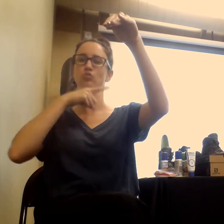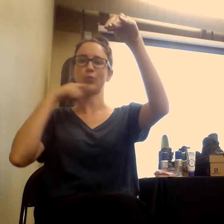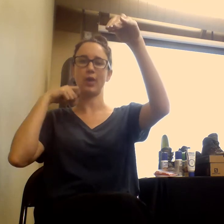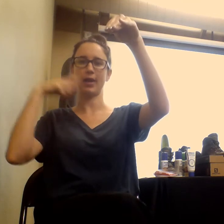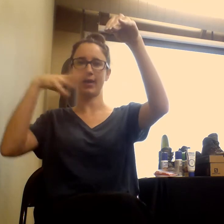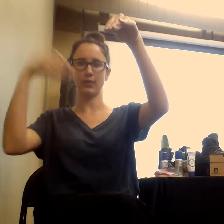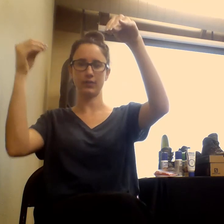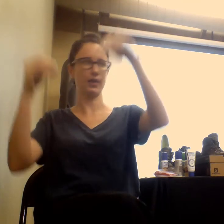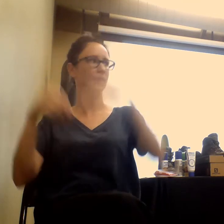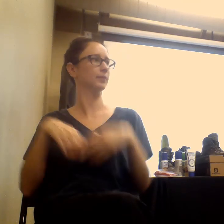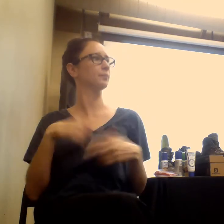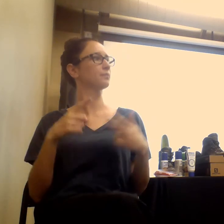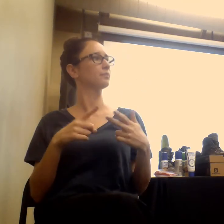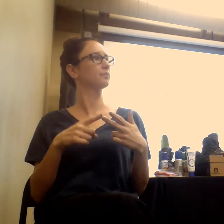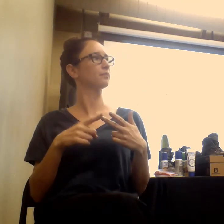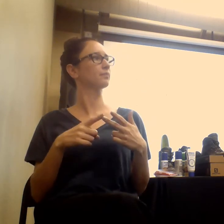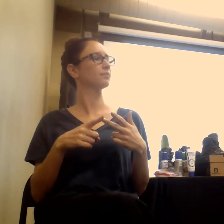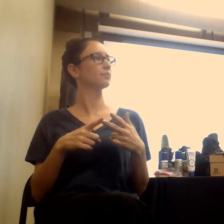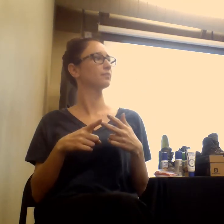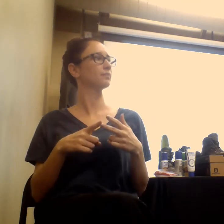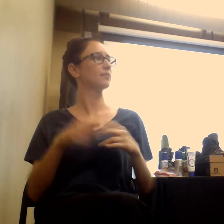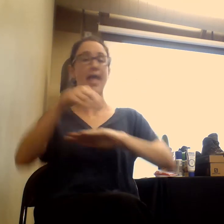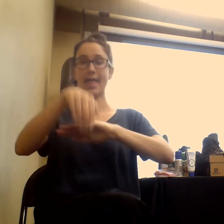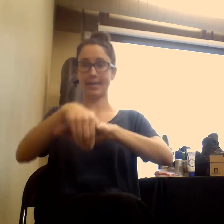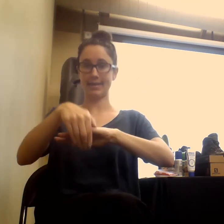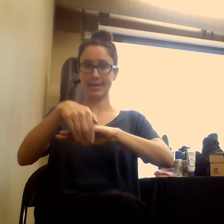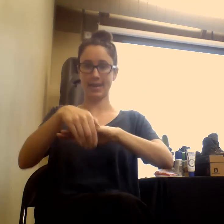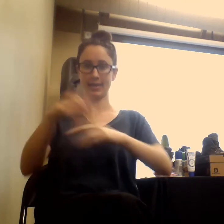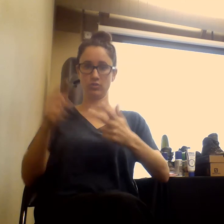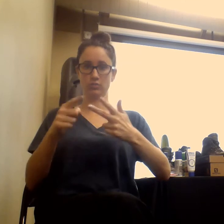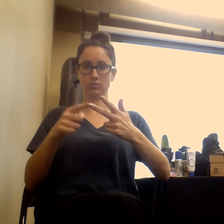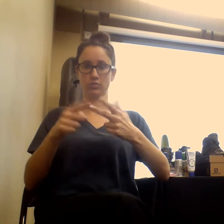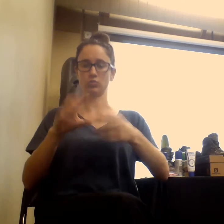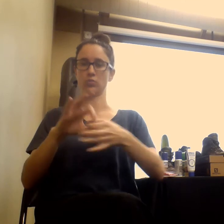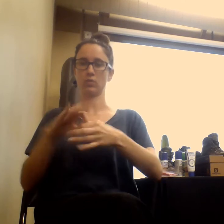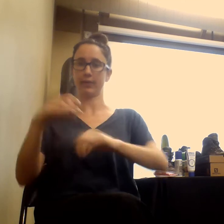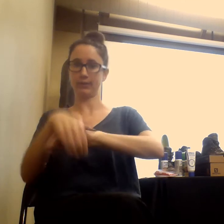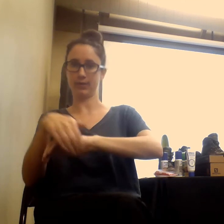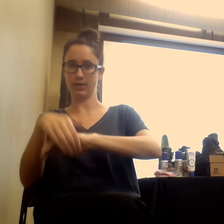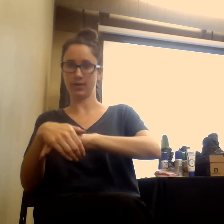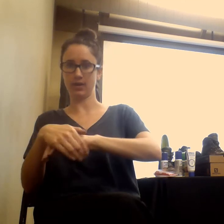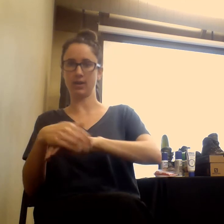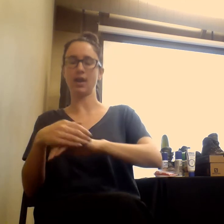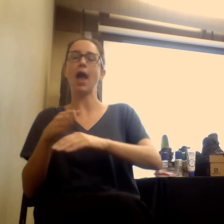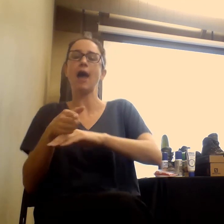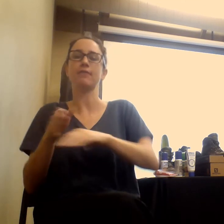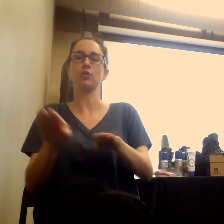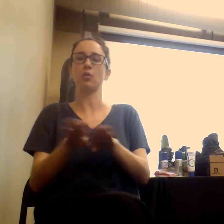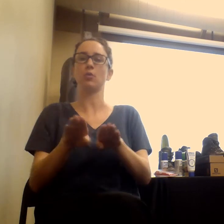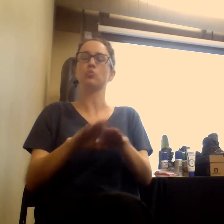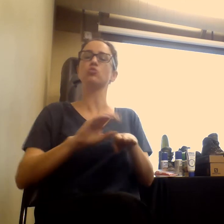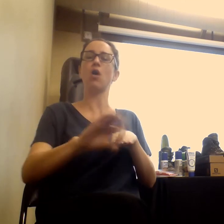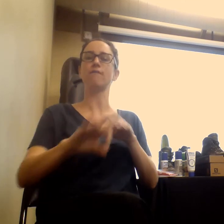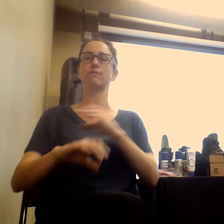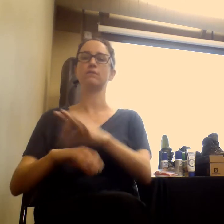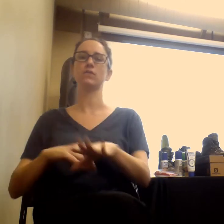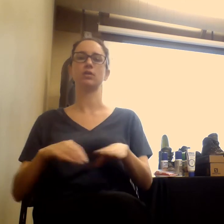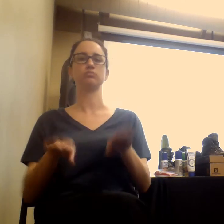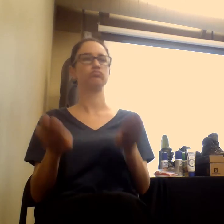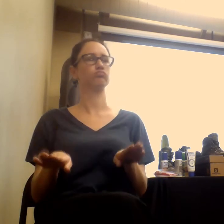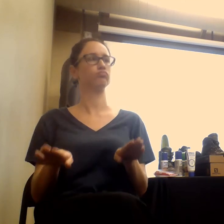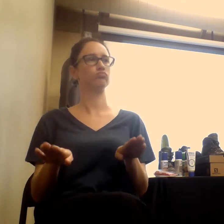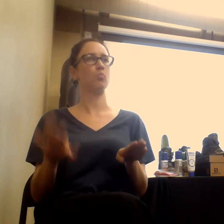okay? At night, after I've taken my boots off, and because I always use Gore-Tex, they're a little